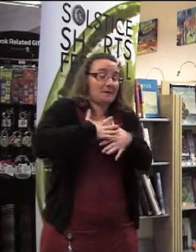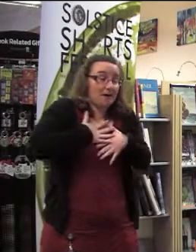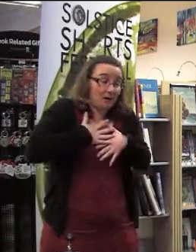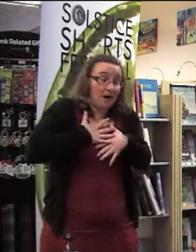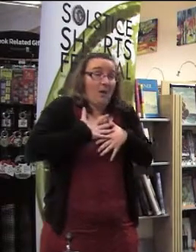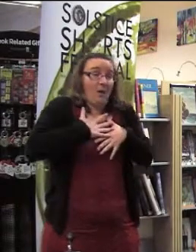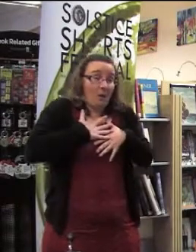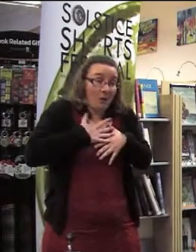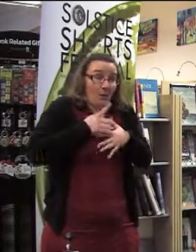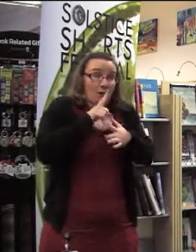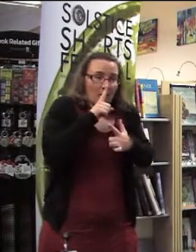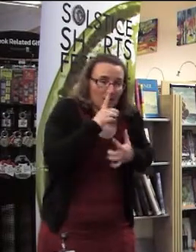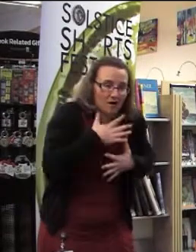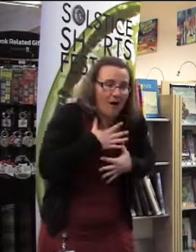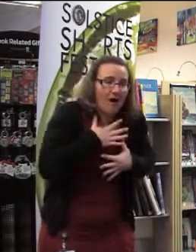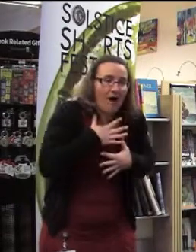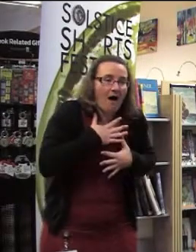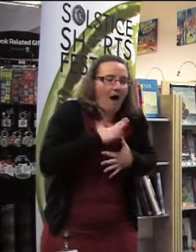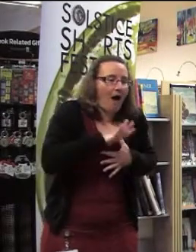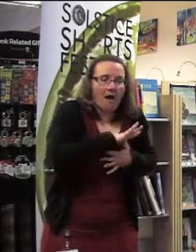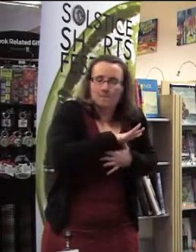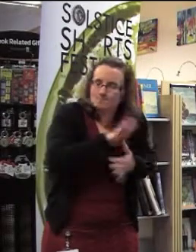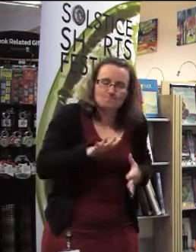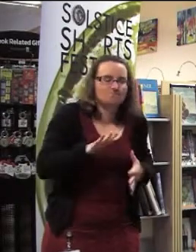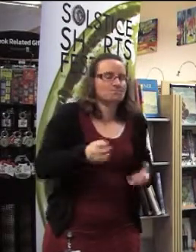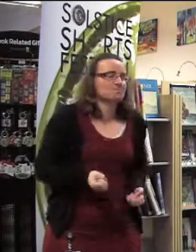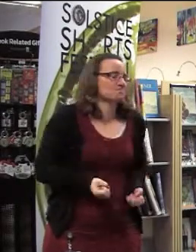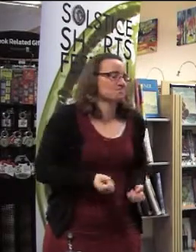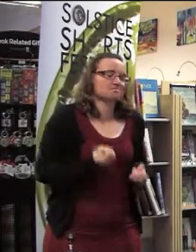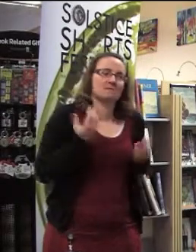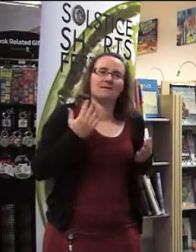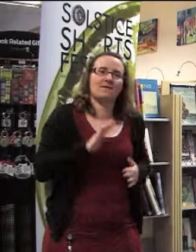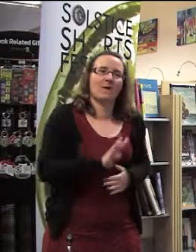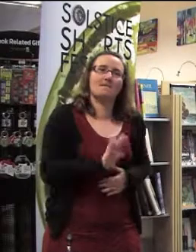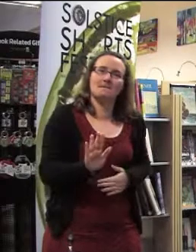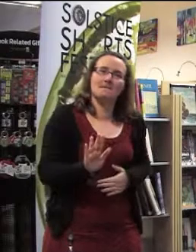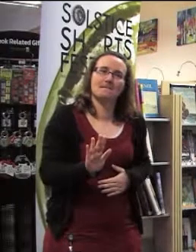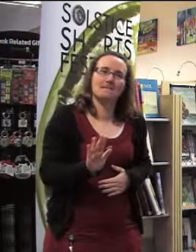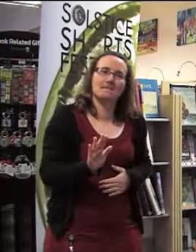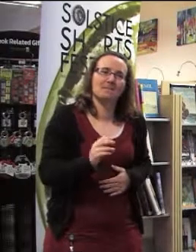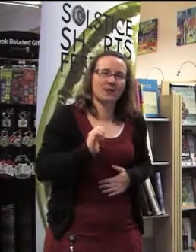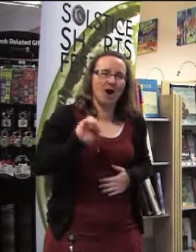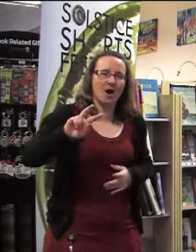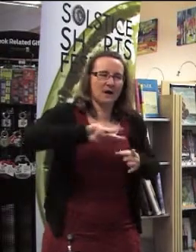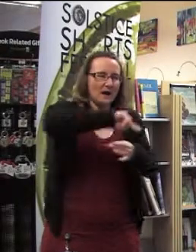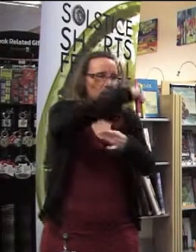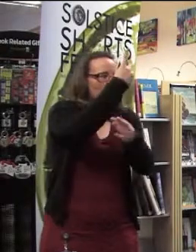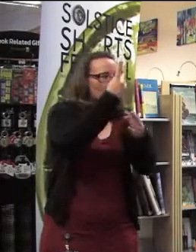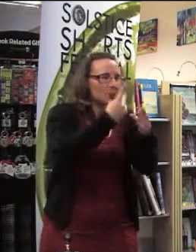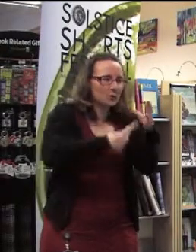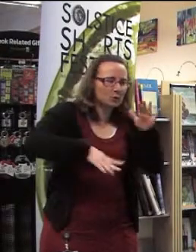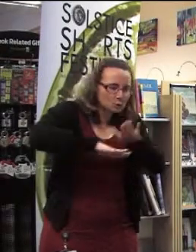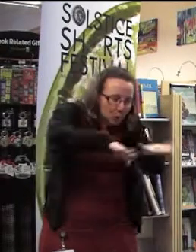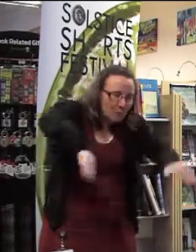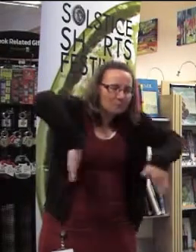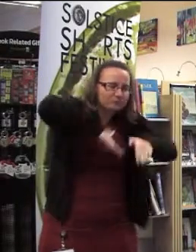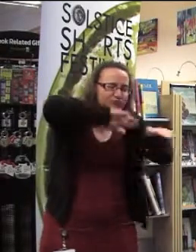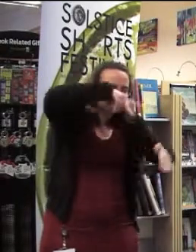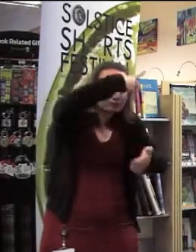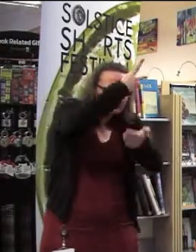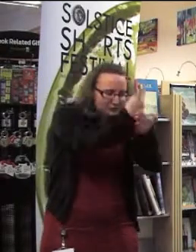my lungs, I won't give up. I'll dive right to the bottom of that clear